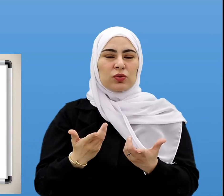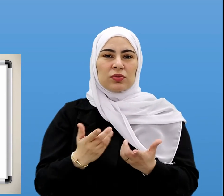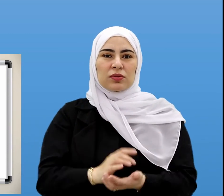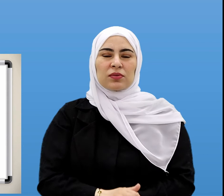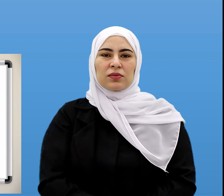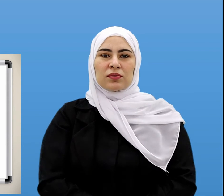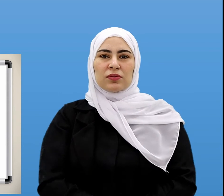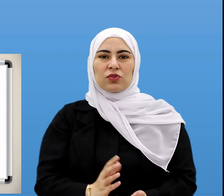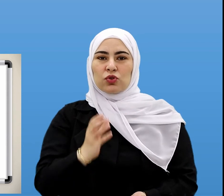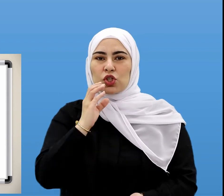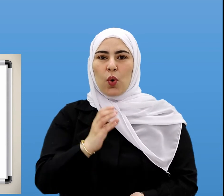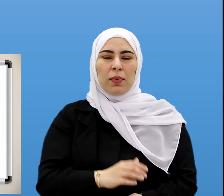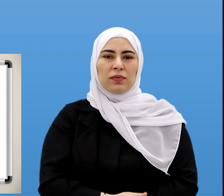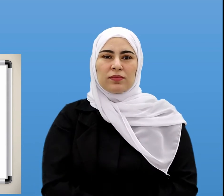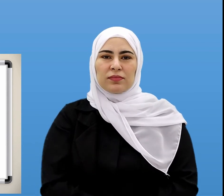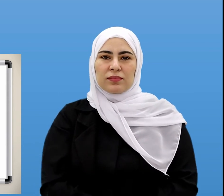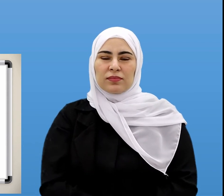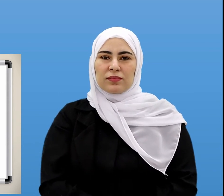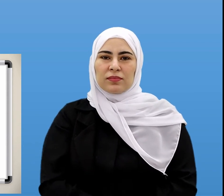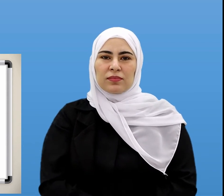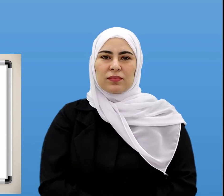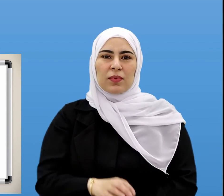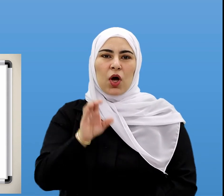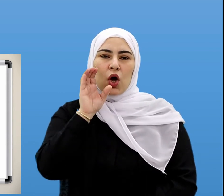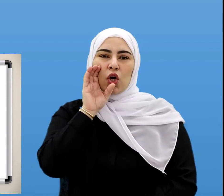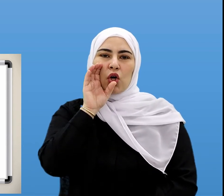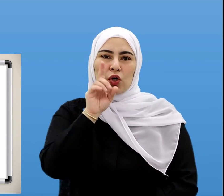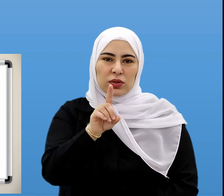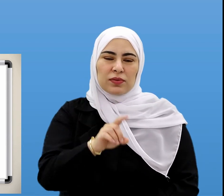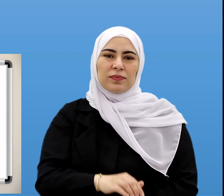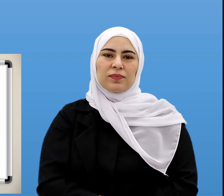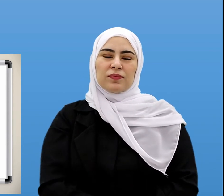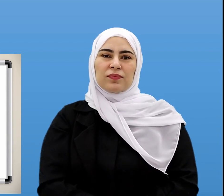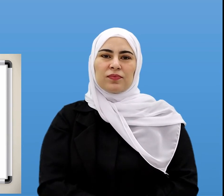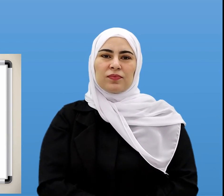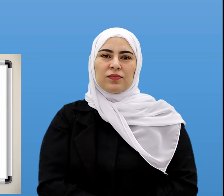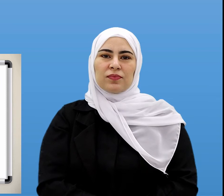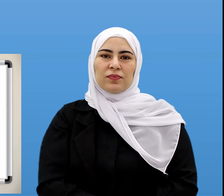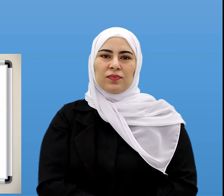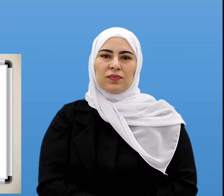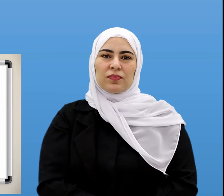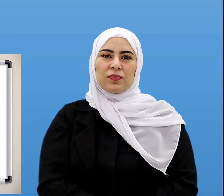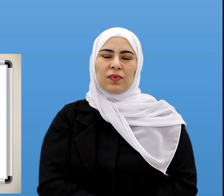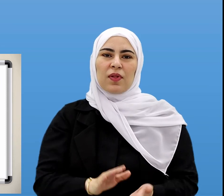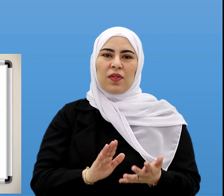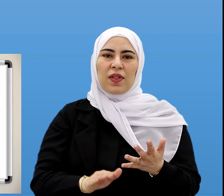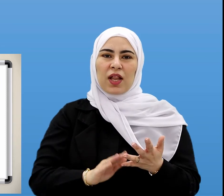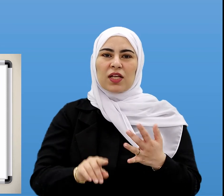And the correct answer is couldn't. Now, this is the last question. I'm